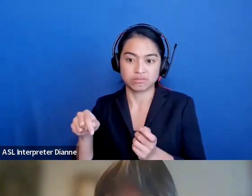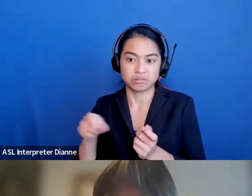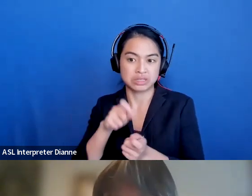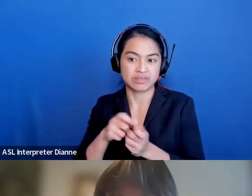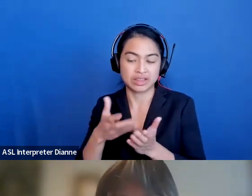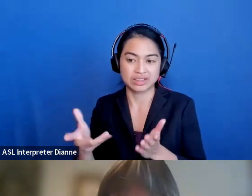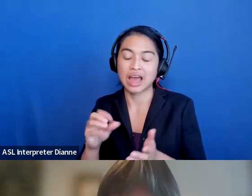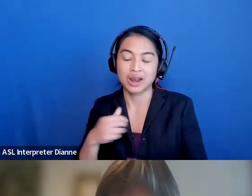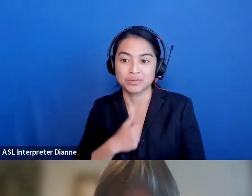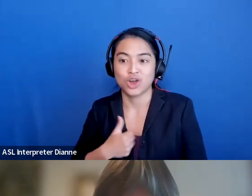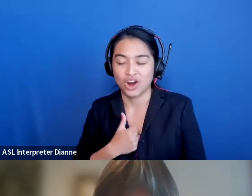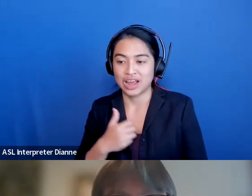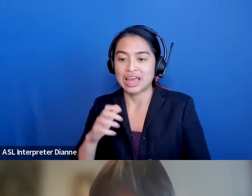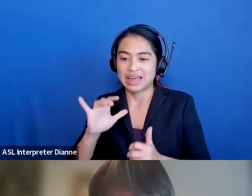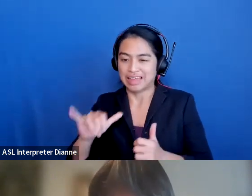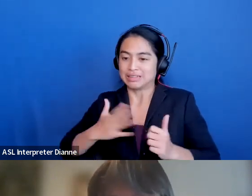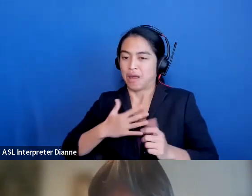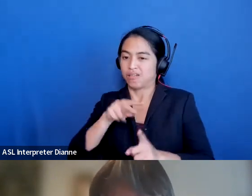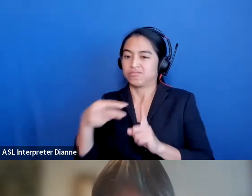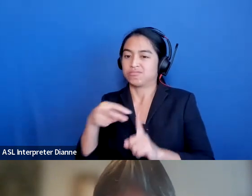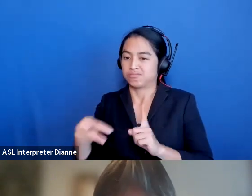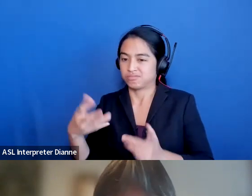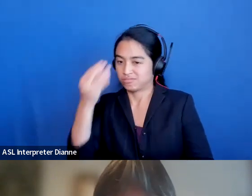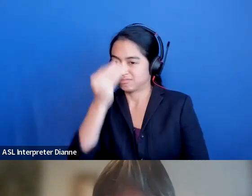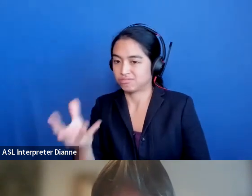And I'm sorry, that's just how I see it.